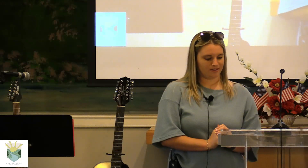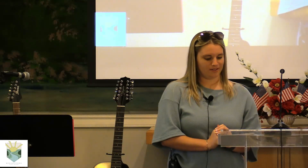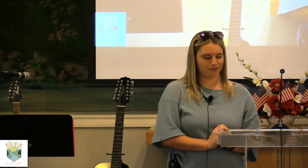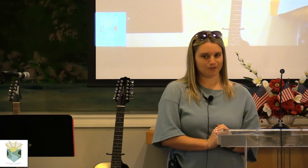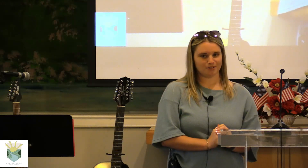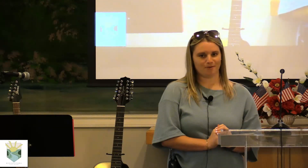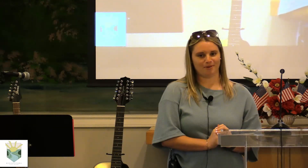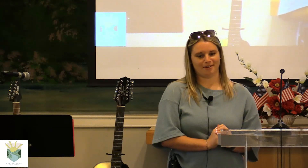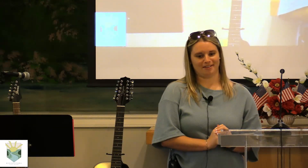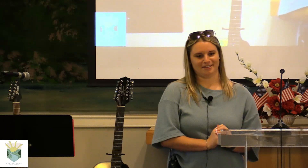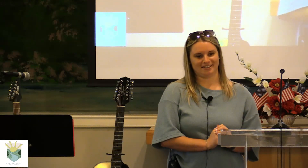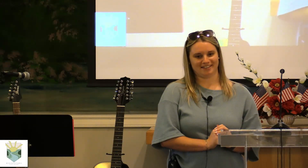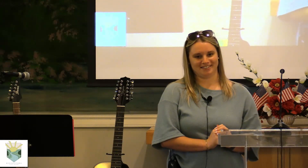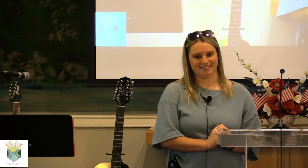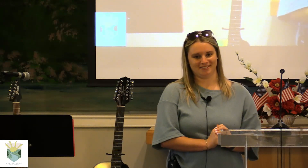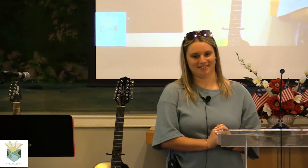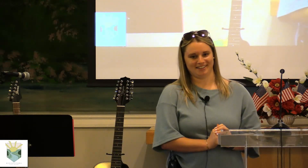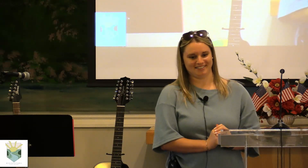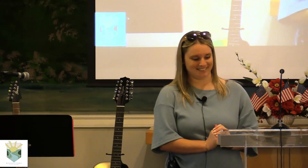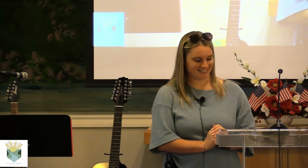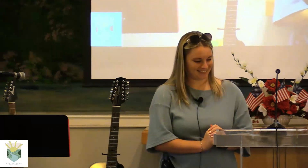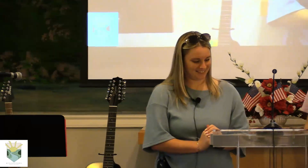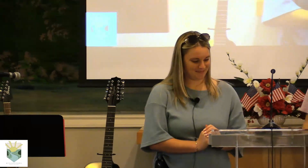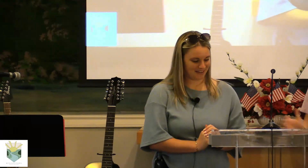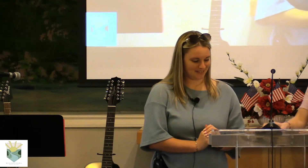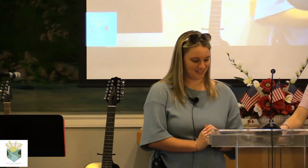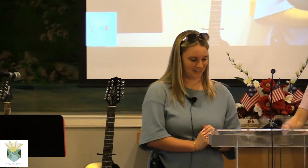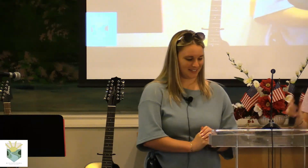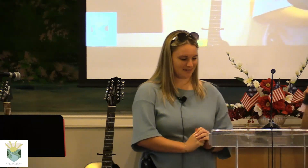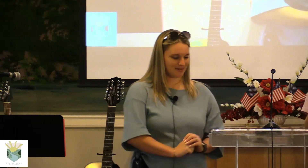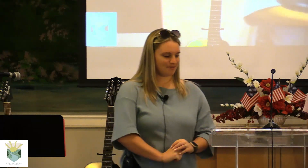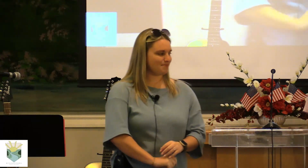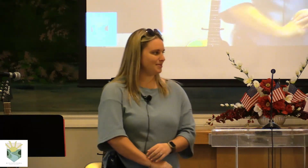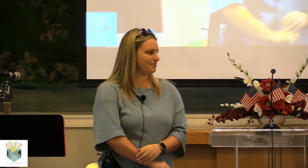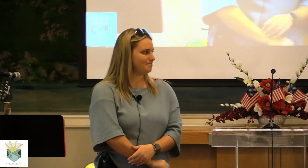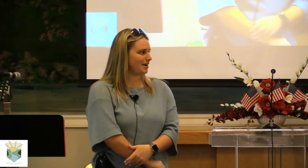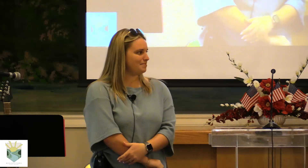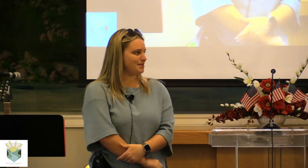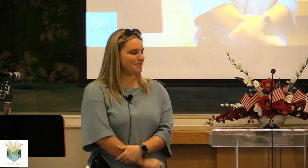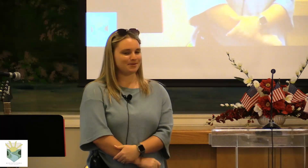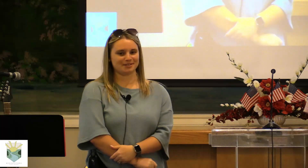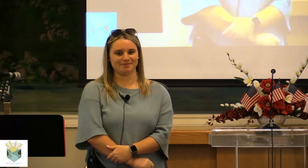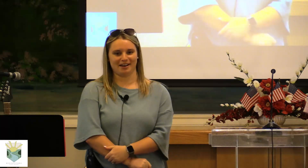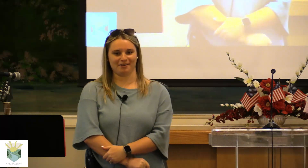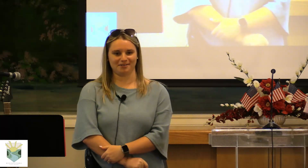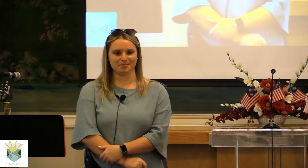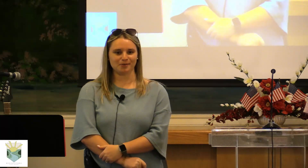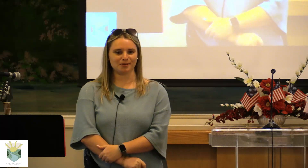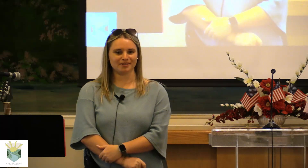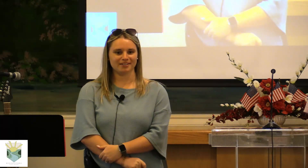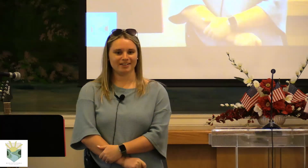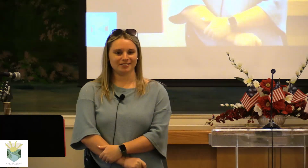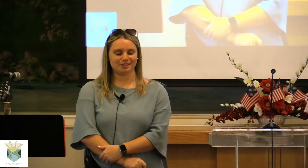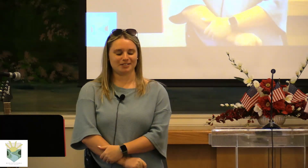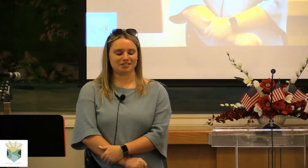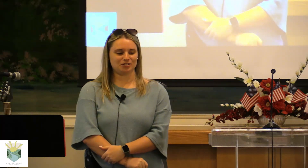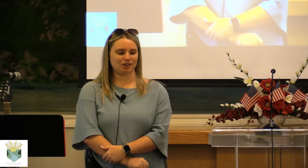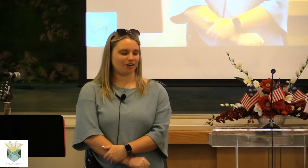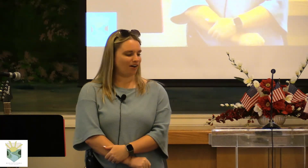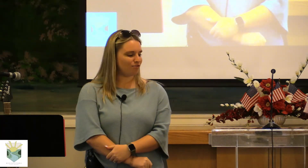There's so many things I could teach you guys, but I was trying to pick what might be most valuable just to start off